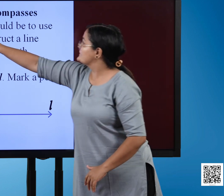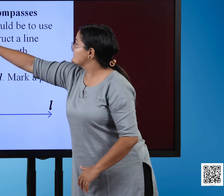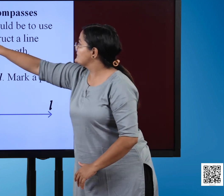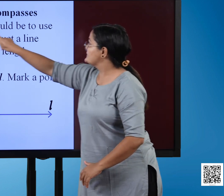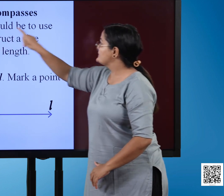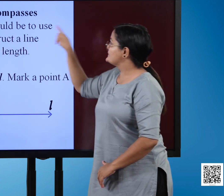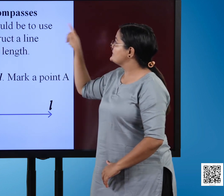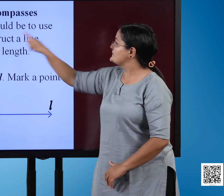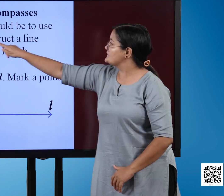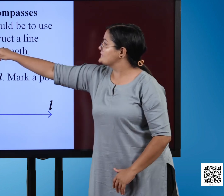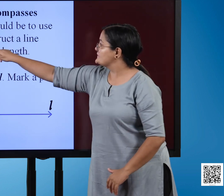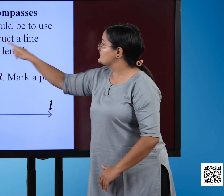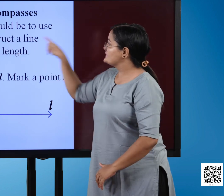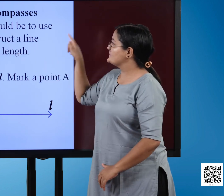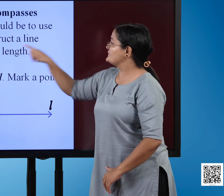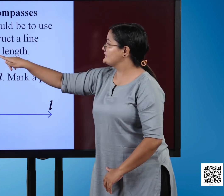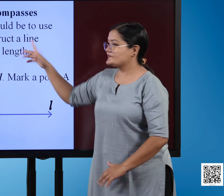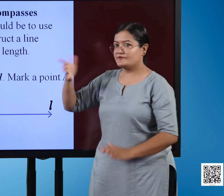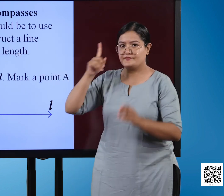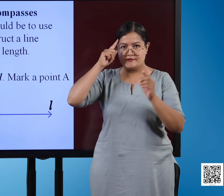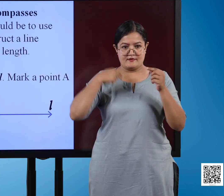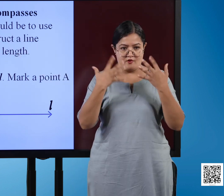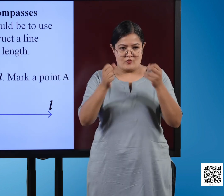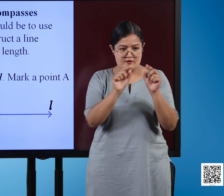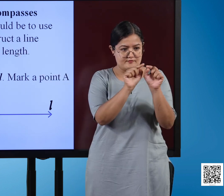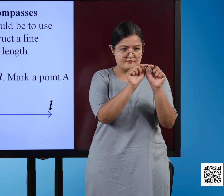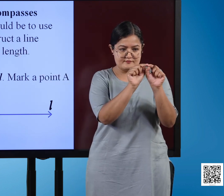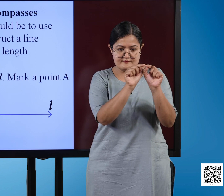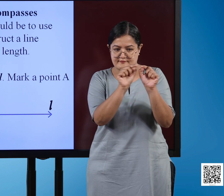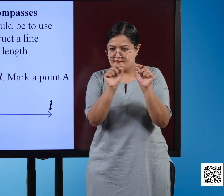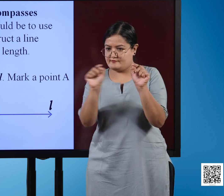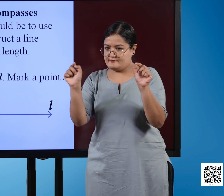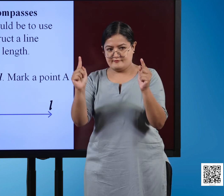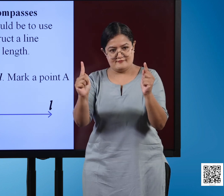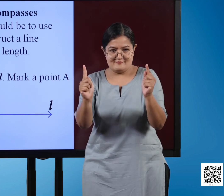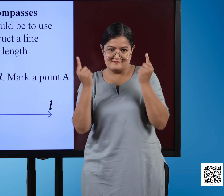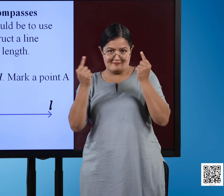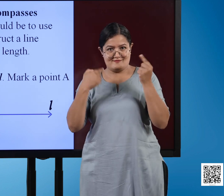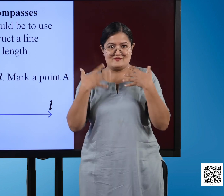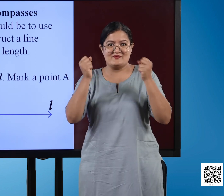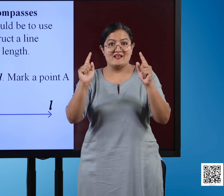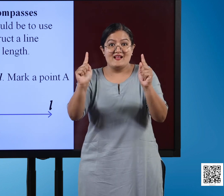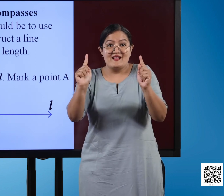A better method would be to use compasses to construct a line segment of a given length.